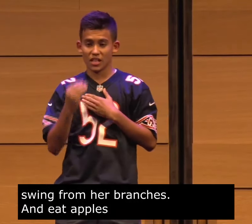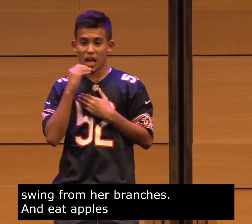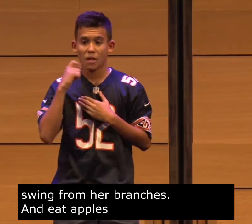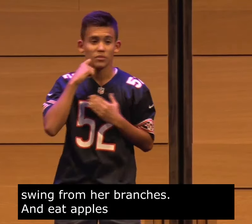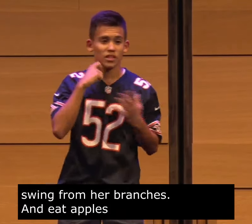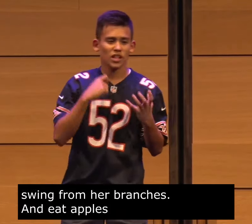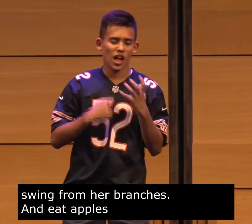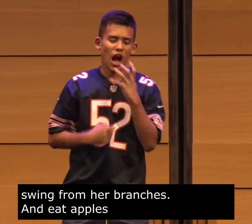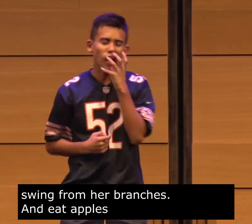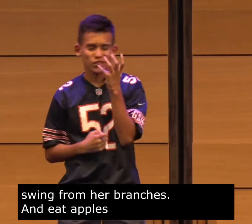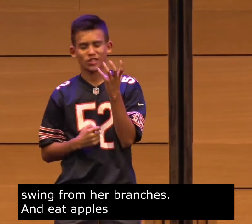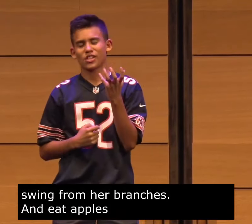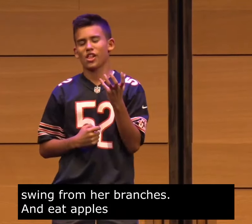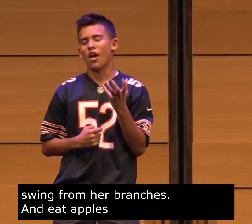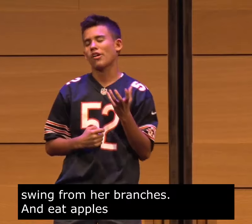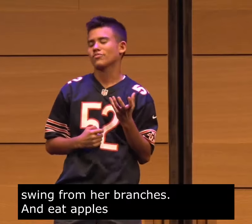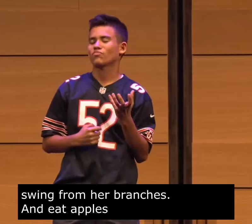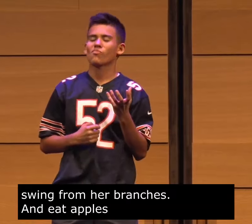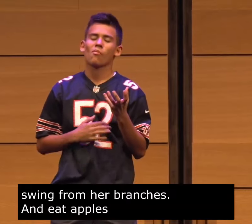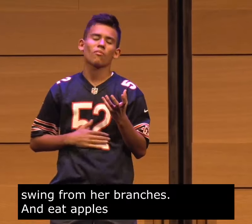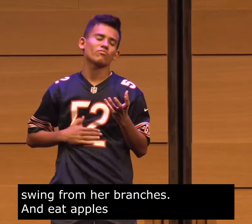And eat apples.